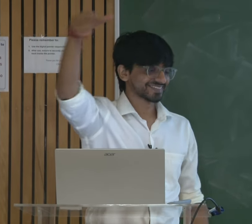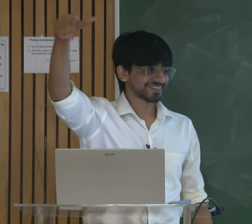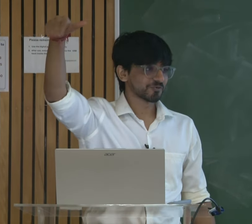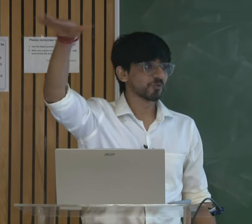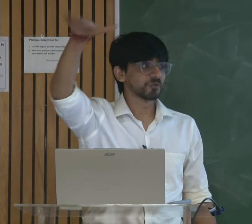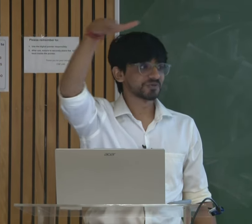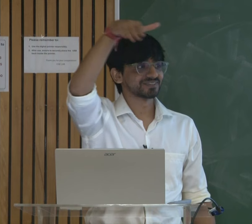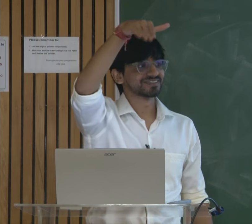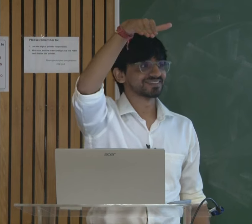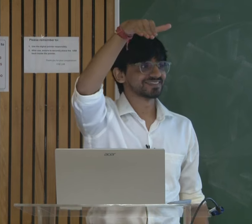Who?